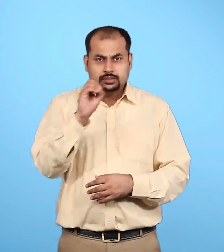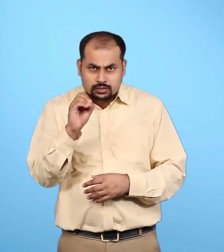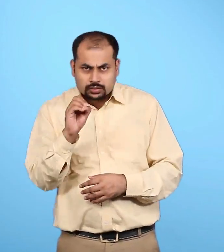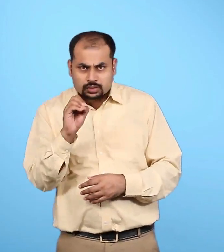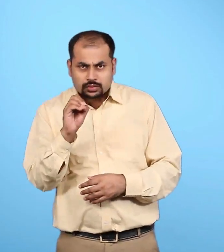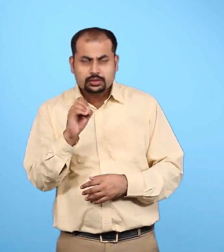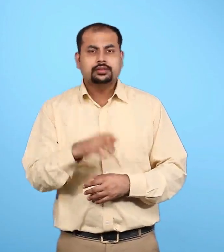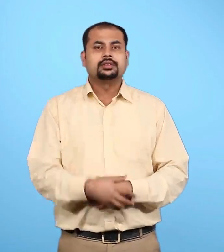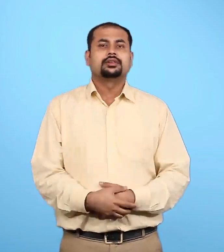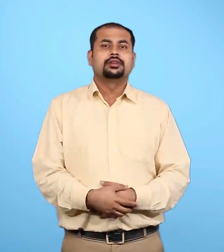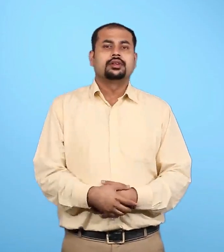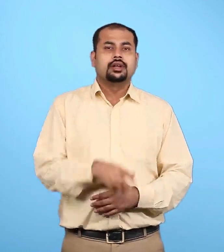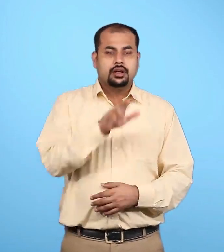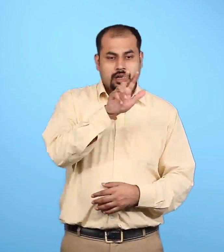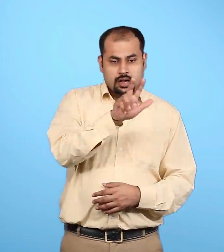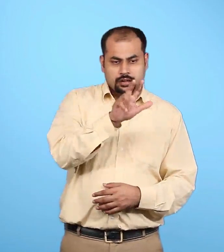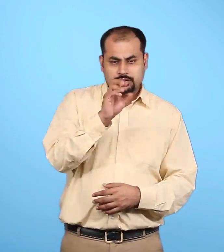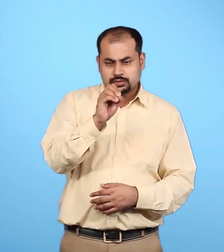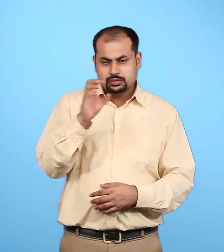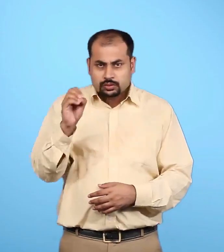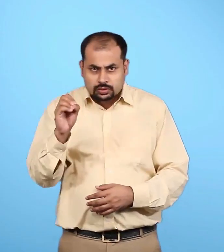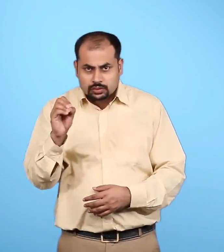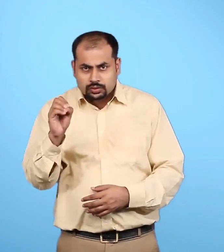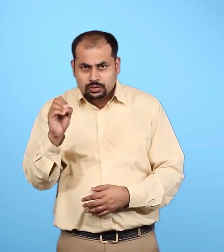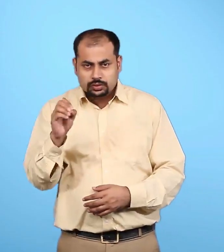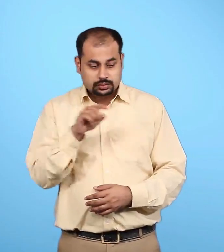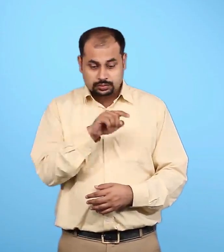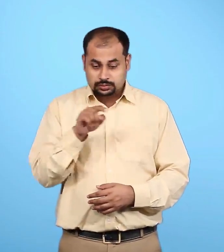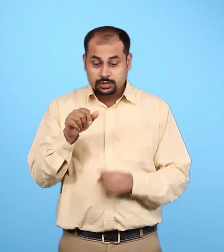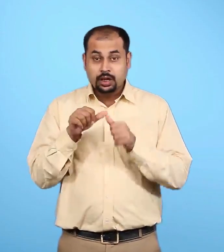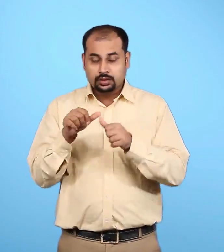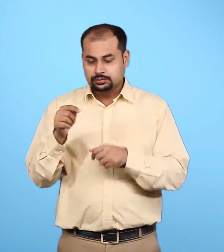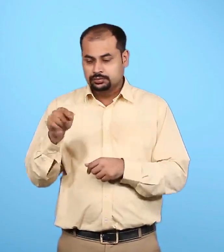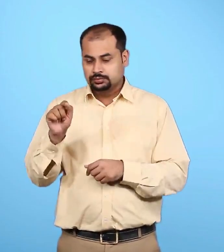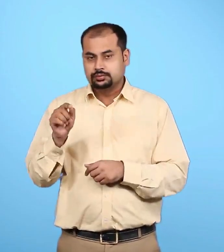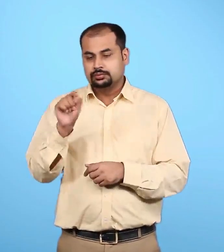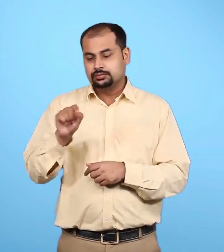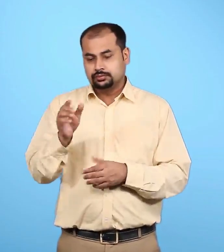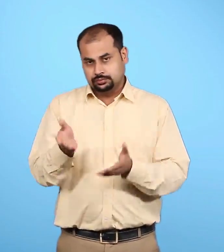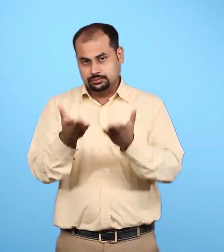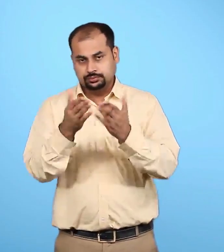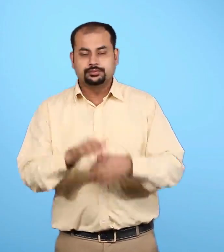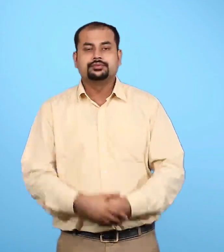600, or 800. Tick the correct one.